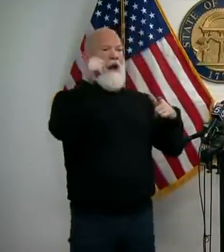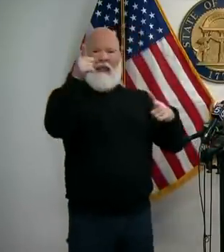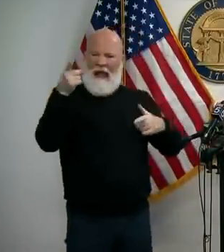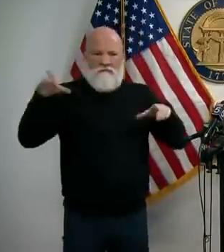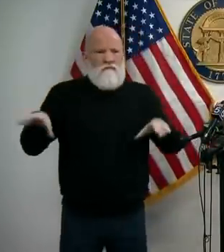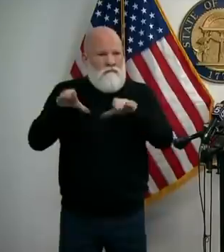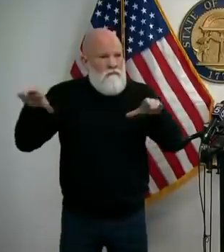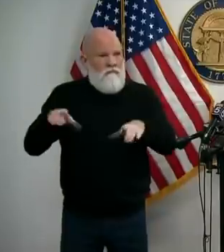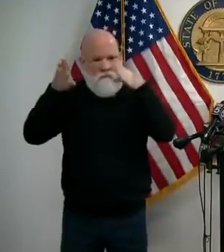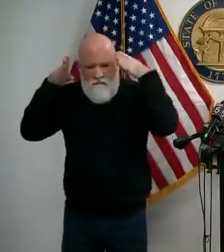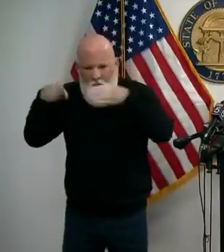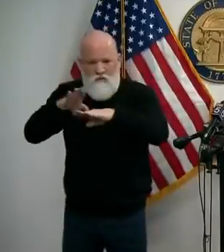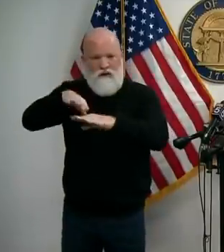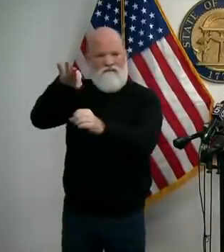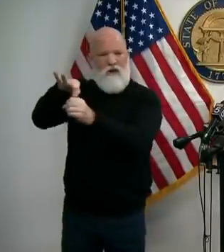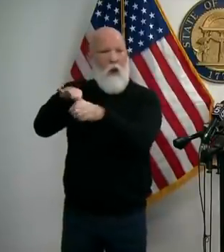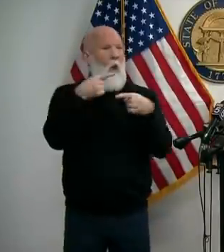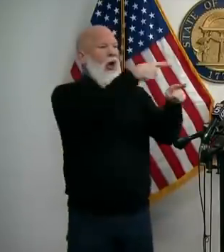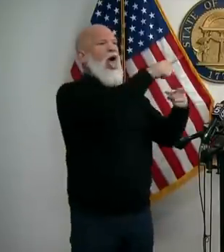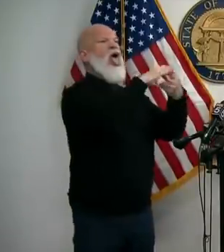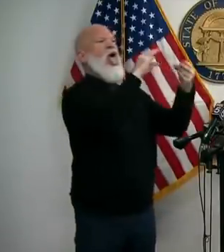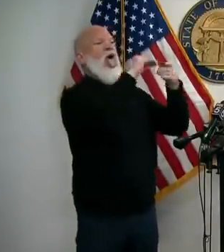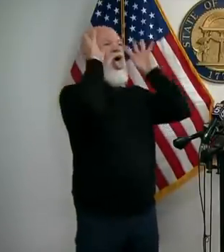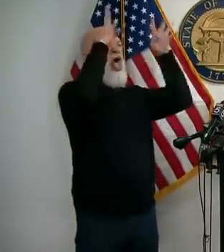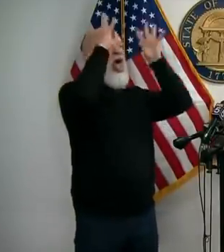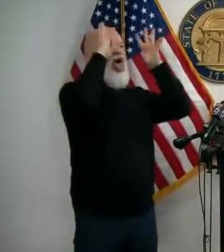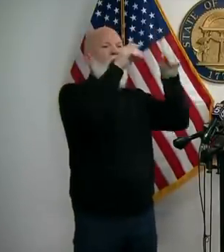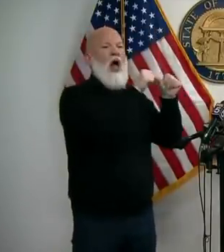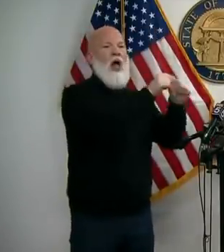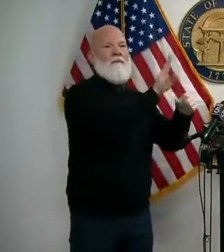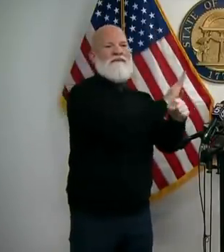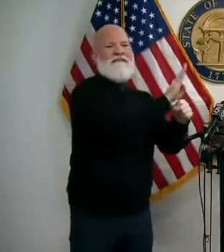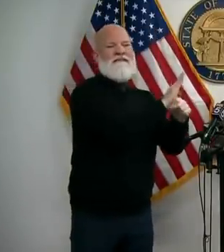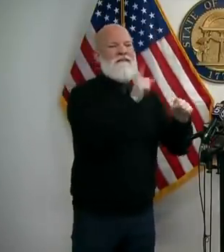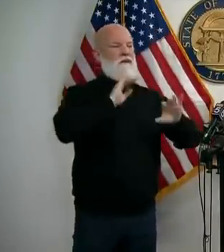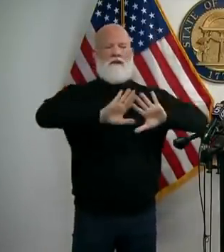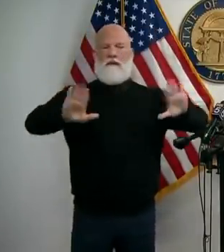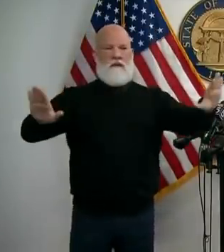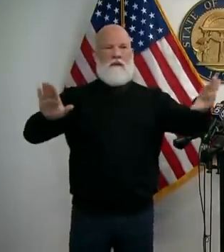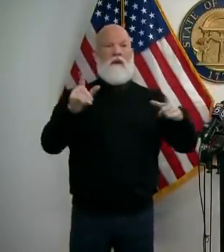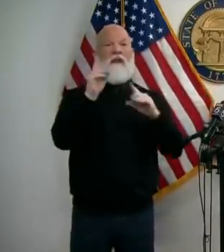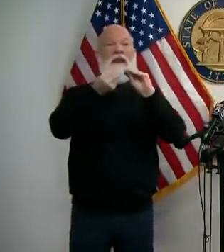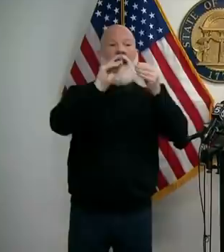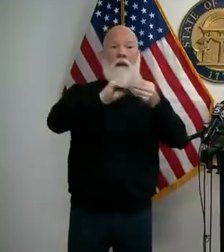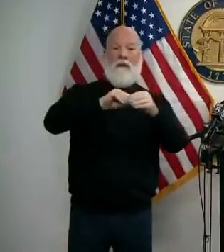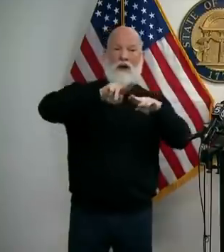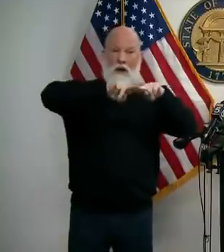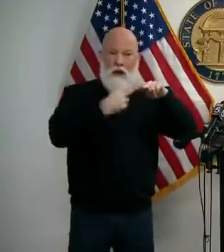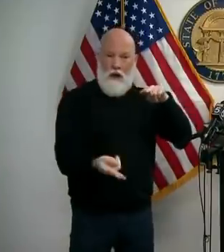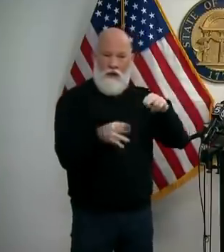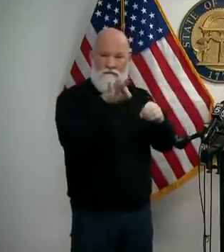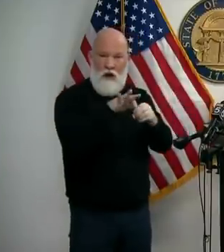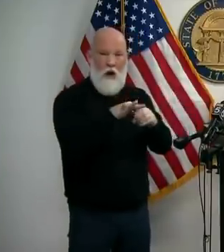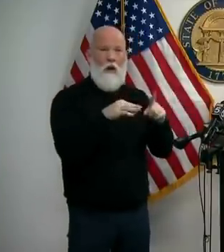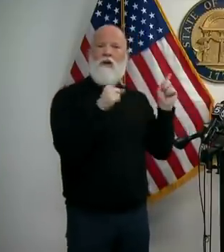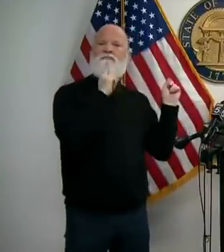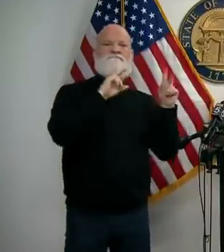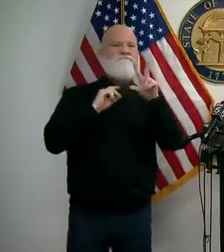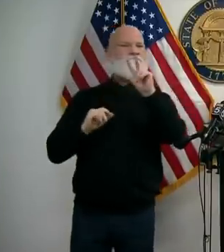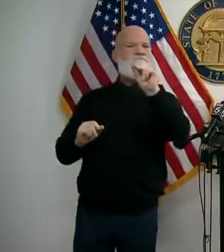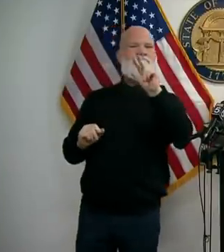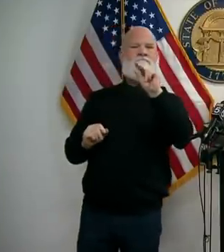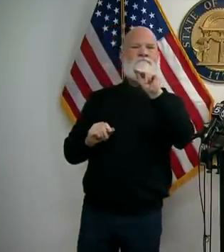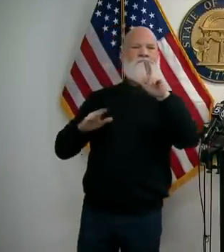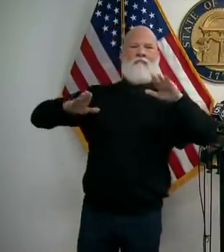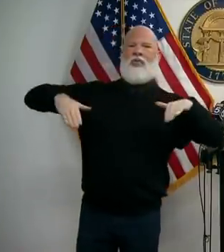it's looking Yes. like North Georgia had a drop-off in voting. Is that what you're seeing as well? Well, I haven't had a chance to dig deep into it, but people who I